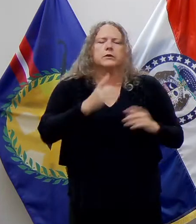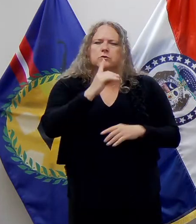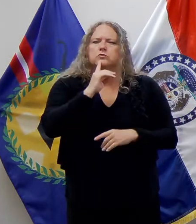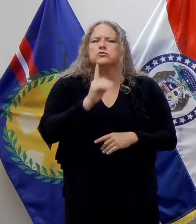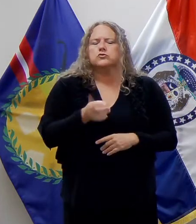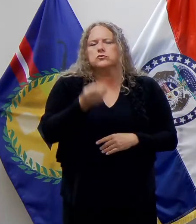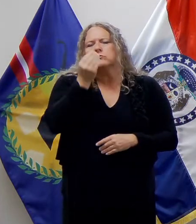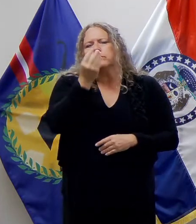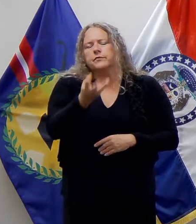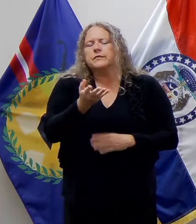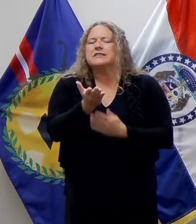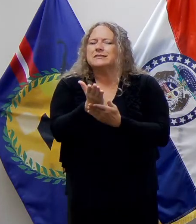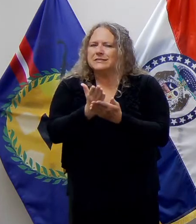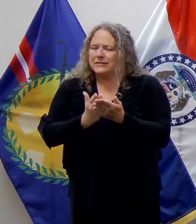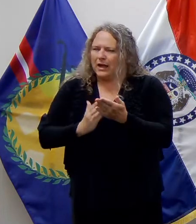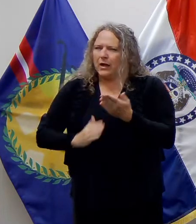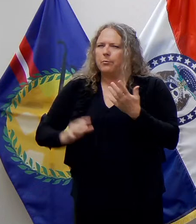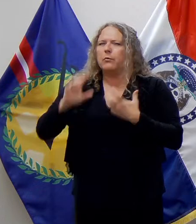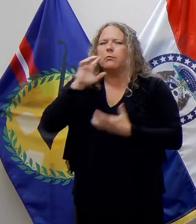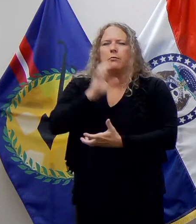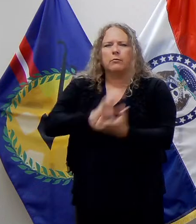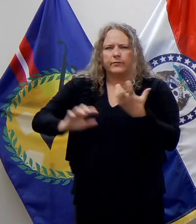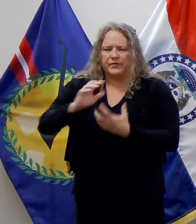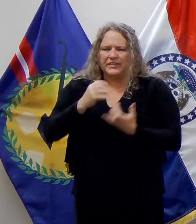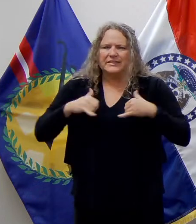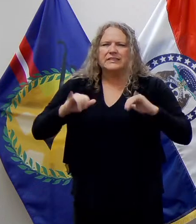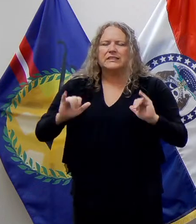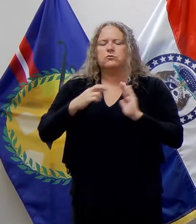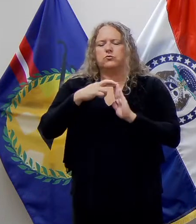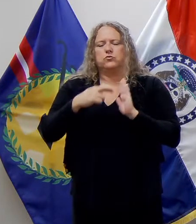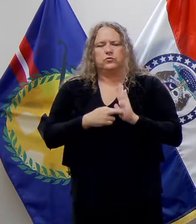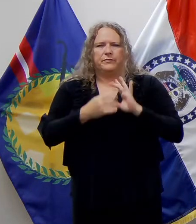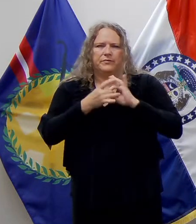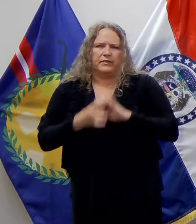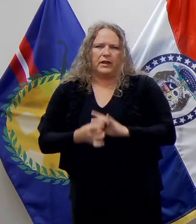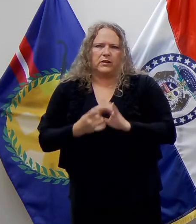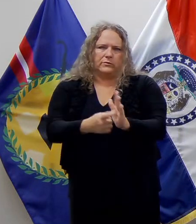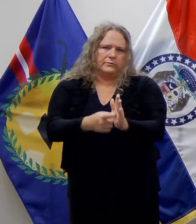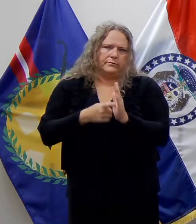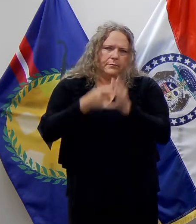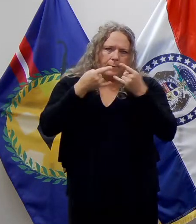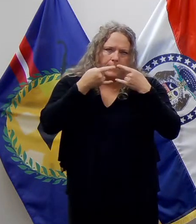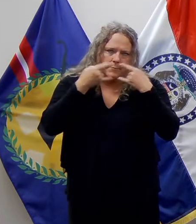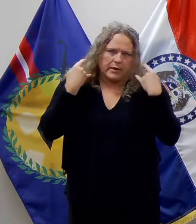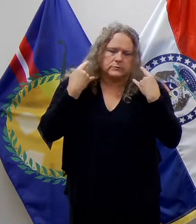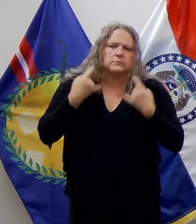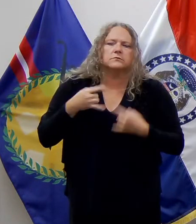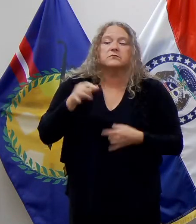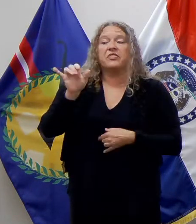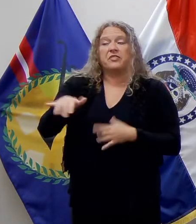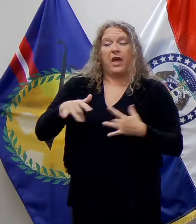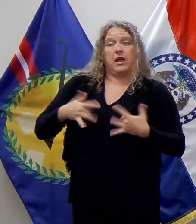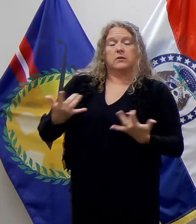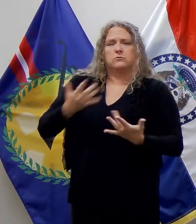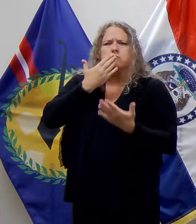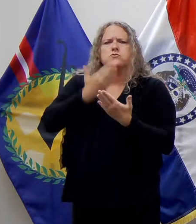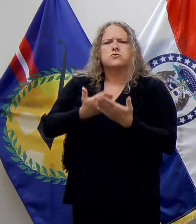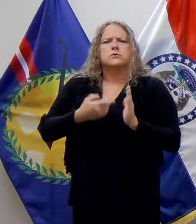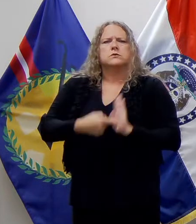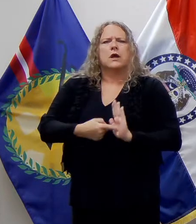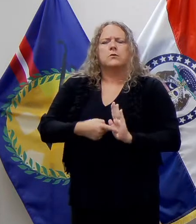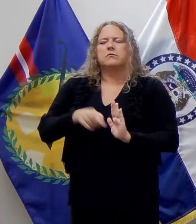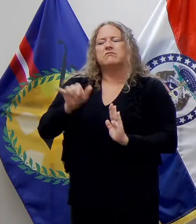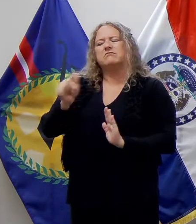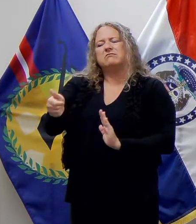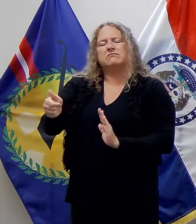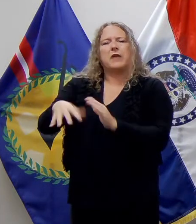still have some confusion in our community about the rules regarding mask mandates. And that event's a good example. That was an